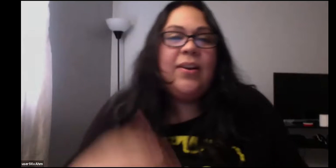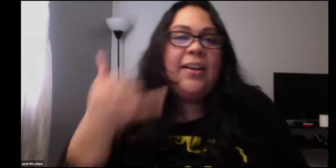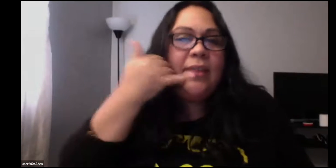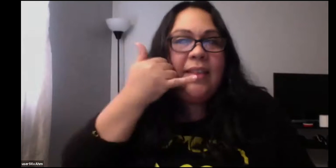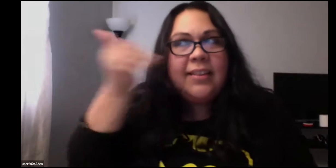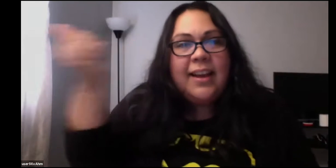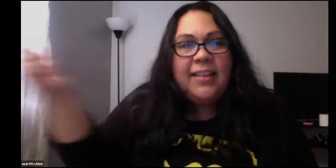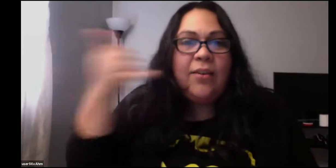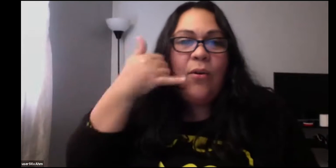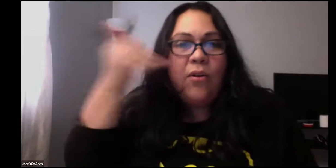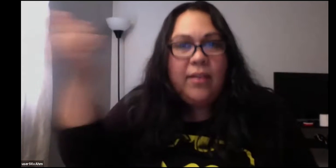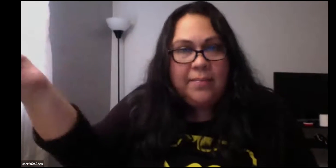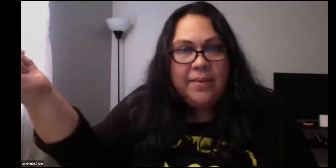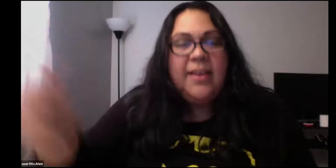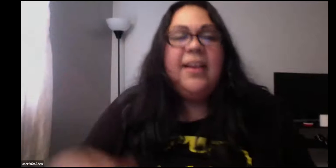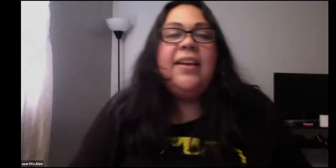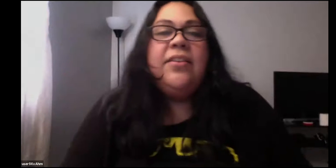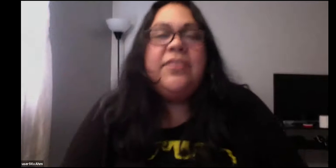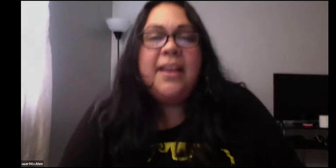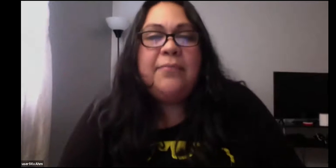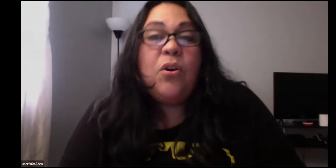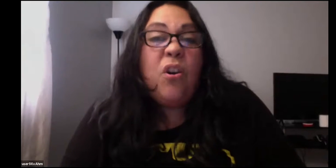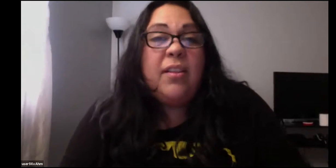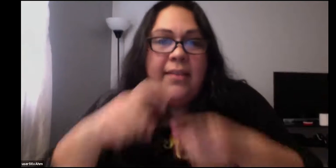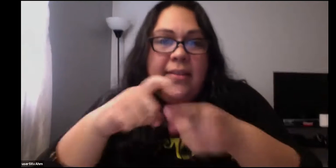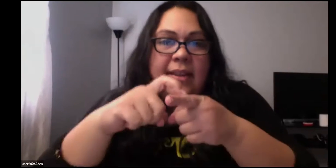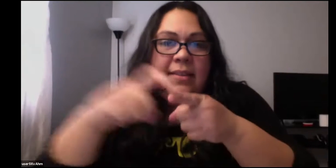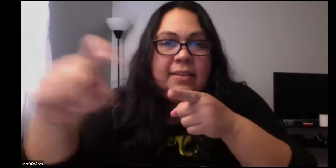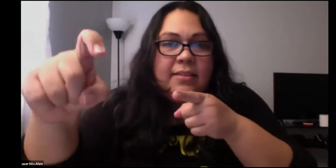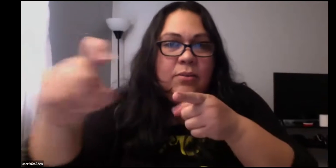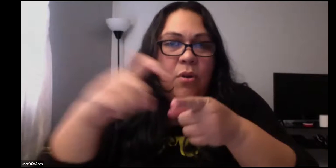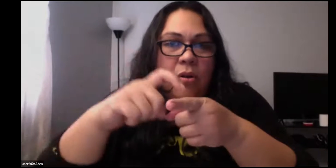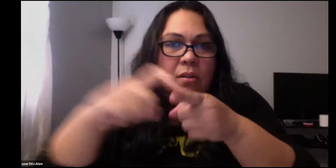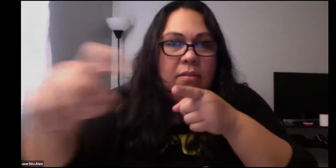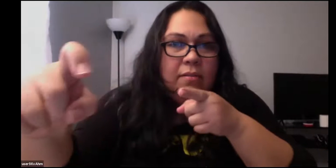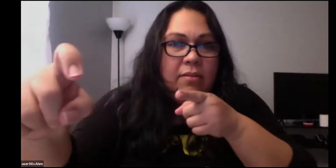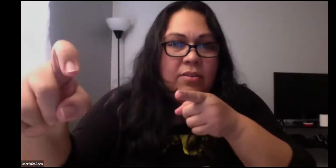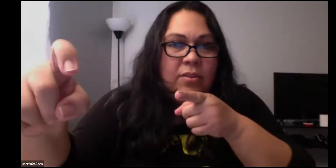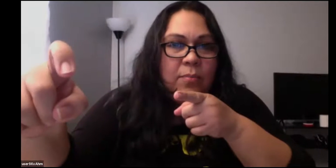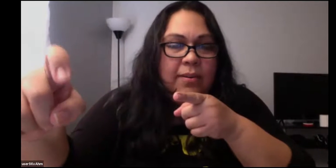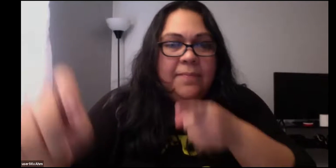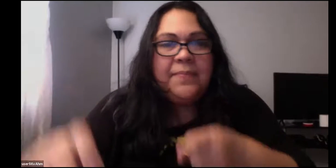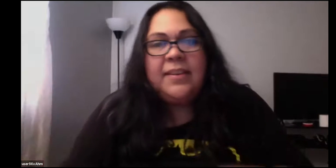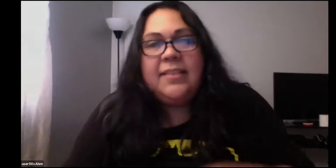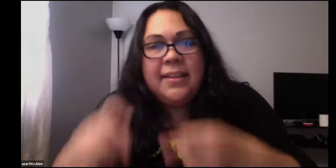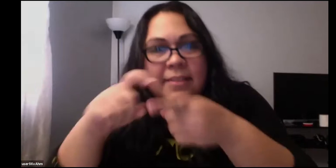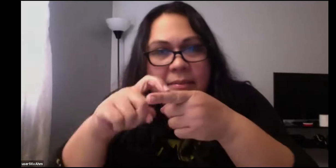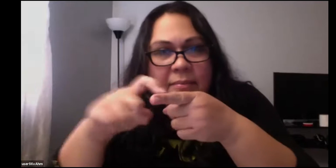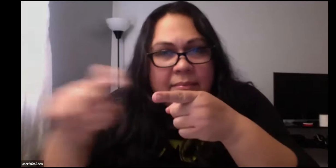do it like that, like call him. Another sign for calling is like this, to call someone. That's a little bit